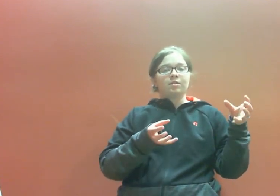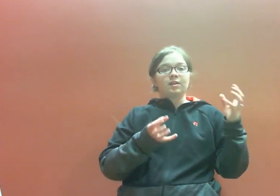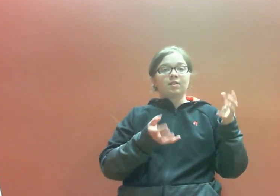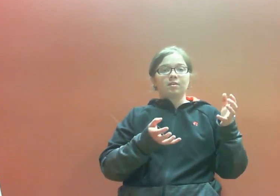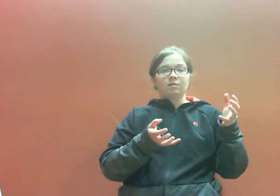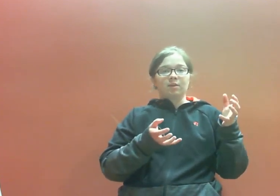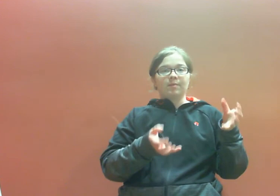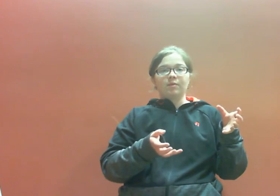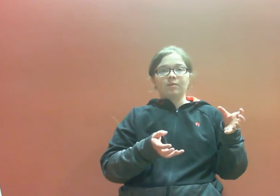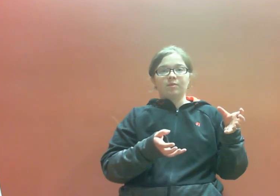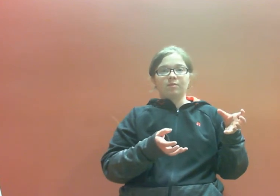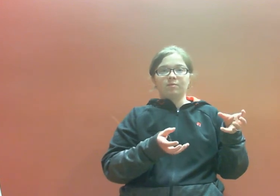the chemical